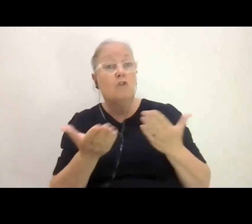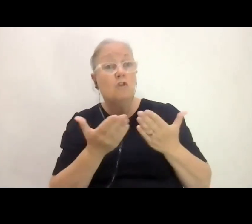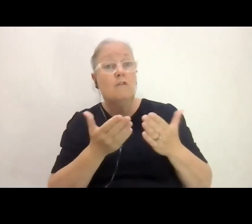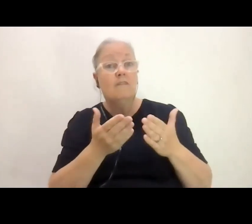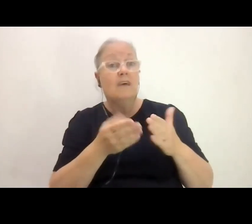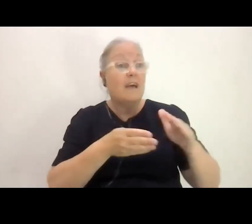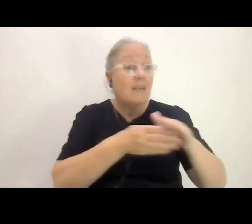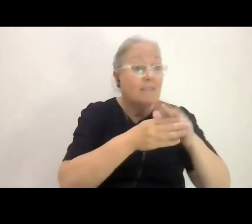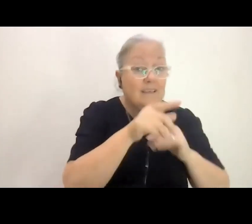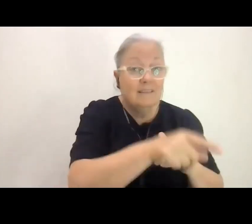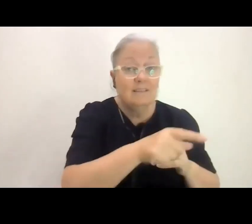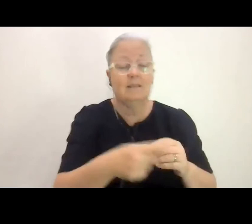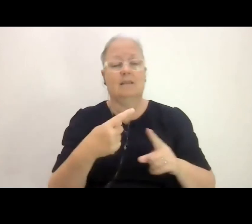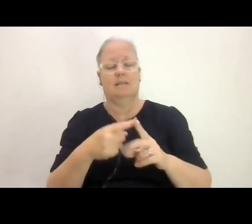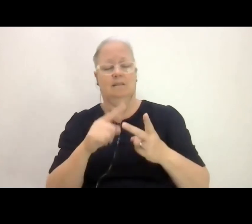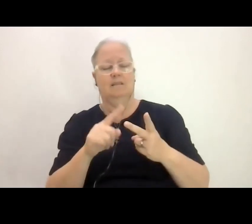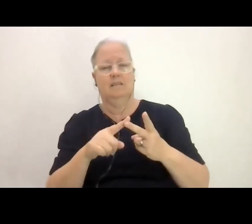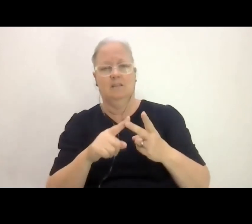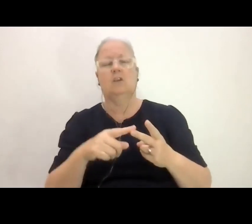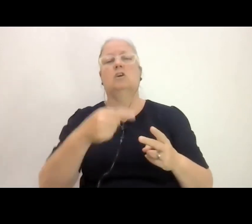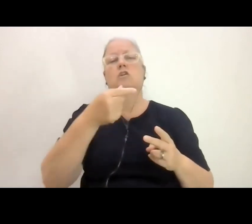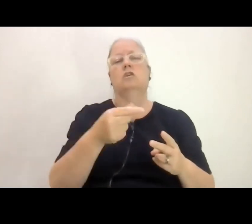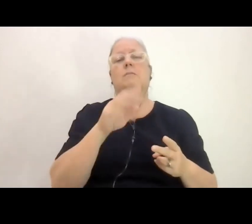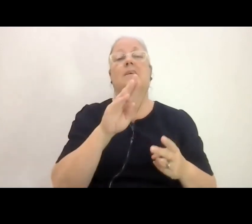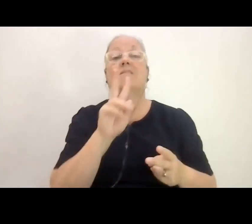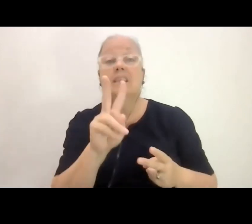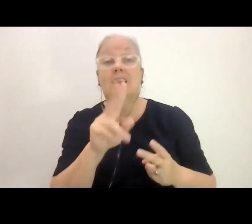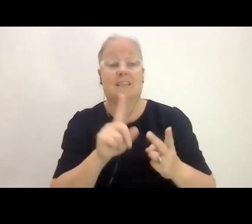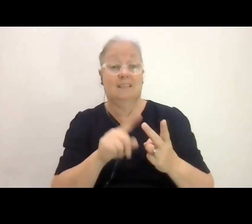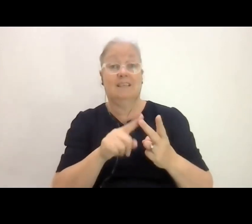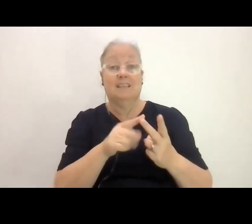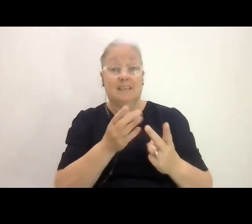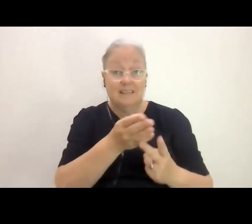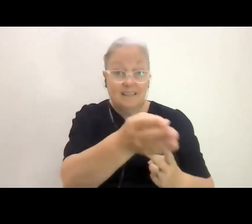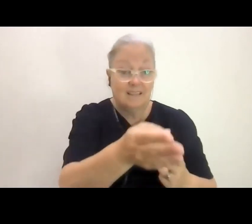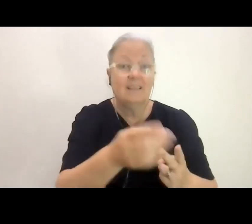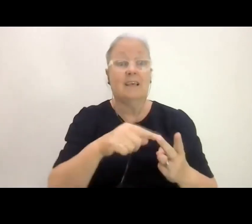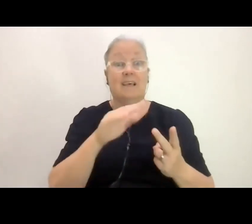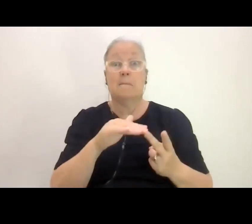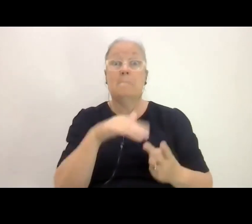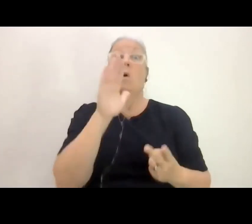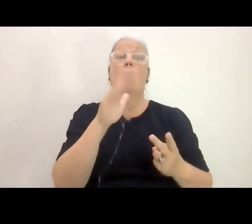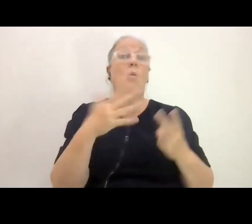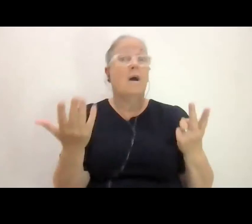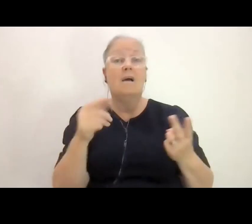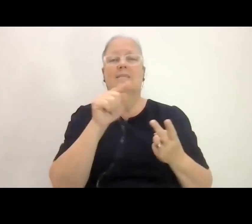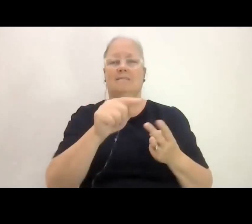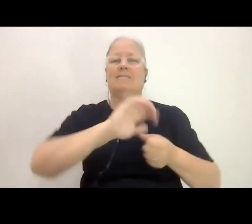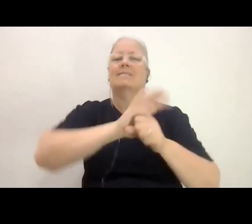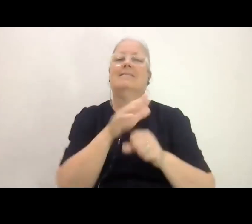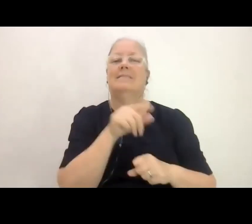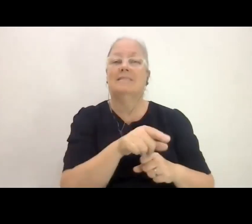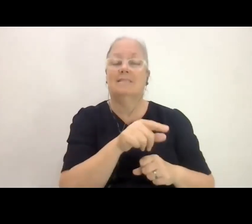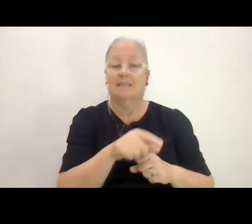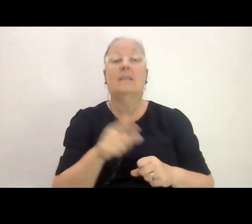about gender-based violence increasing because of the COVID-19 pandemic. Another thing that we should mention is women do make up